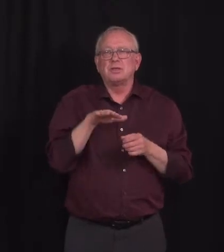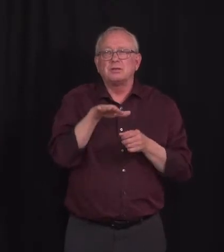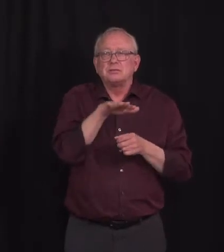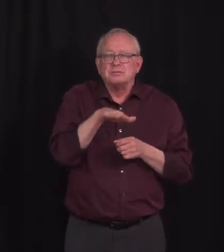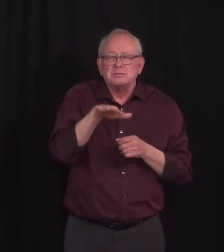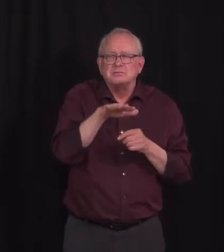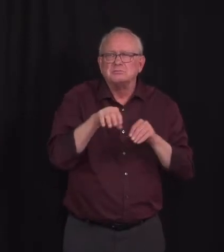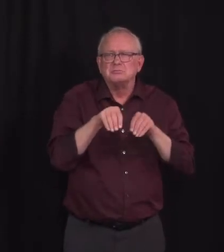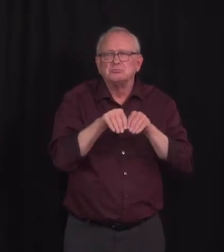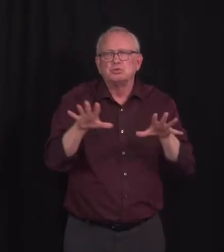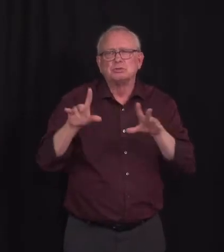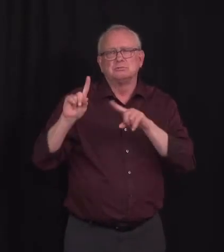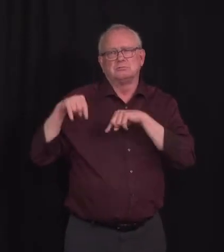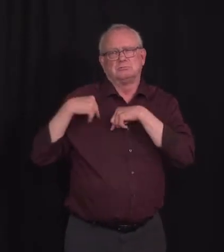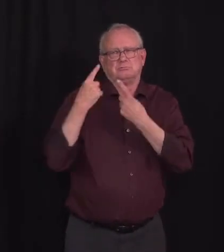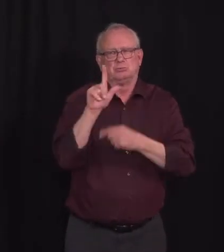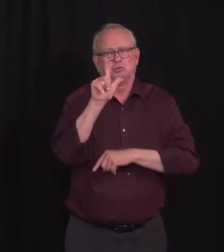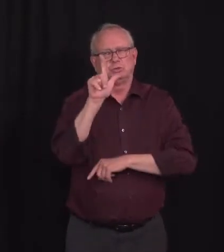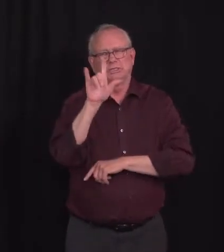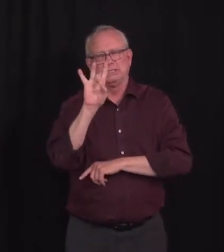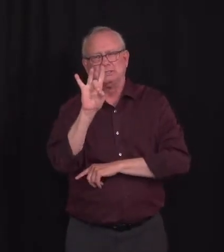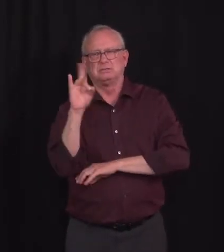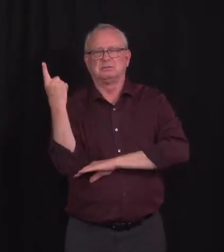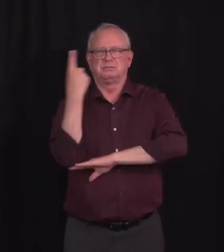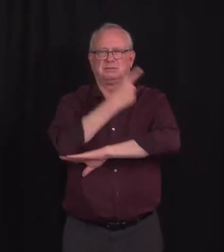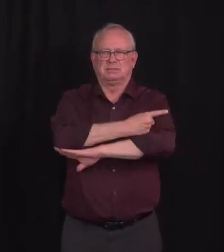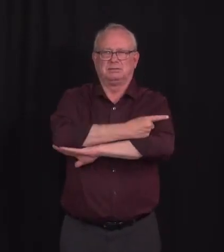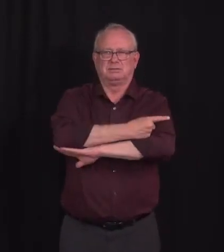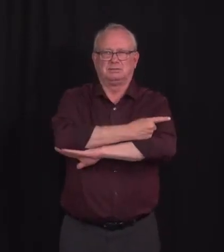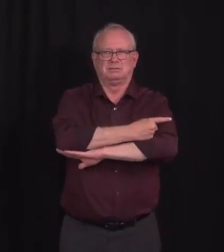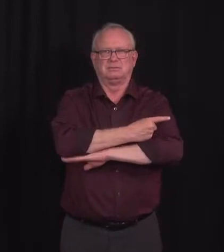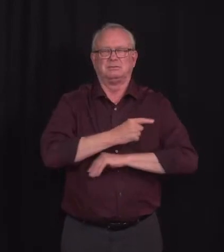which includes some outbreaks prior to the 2-week closure.